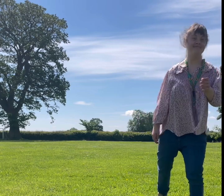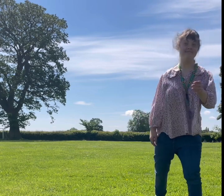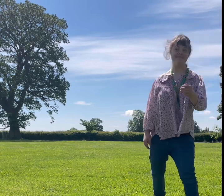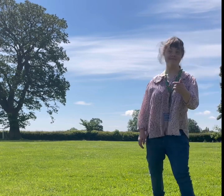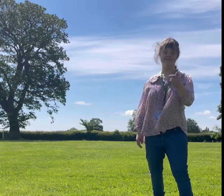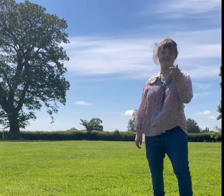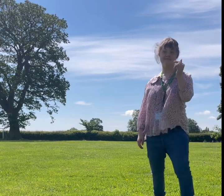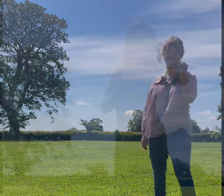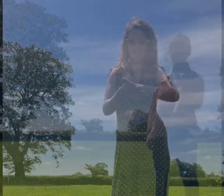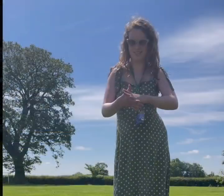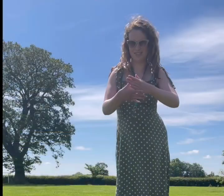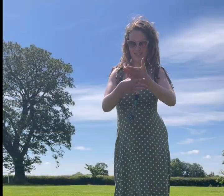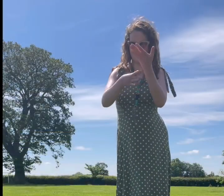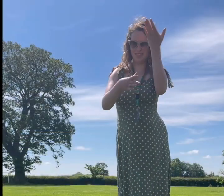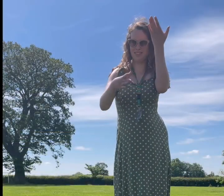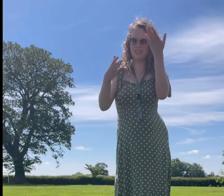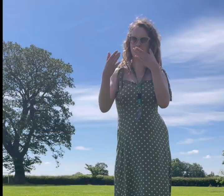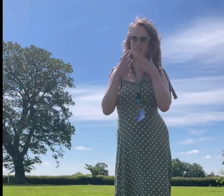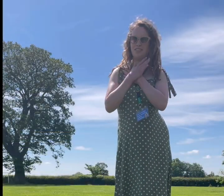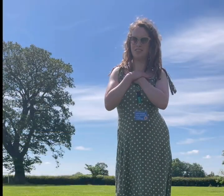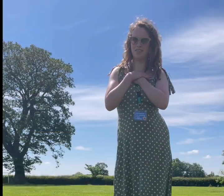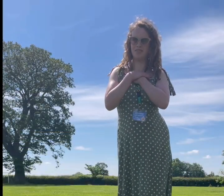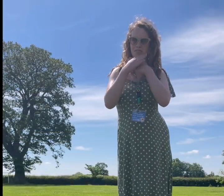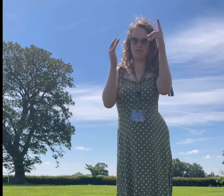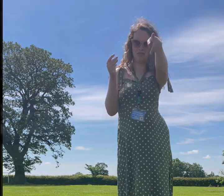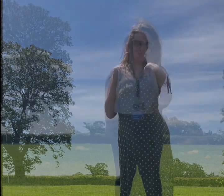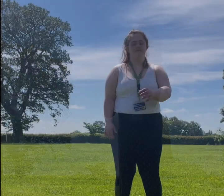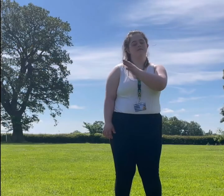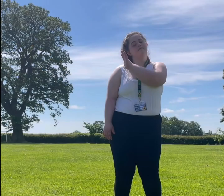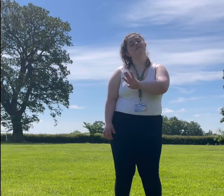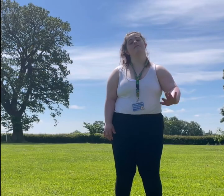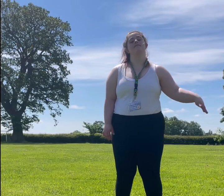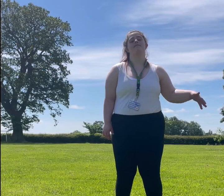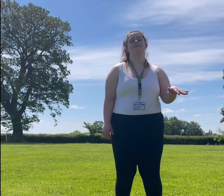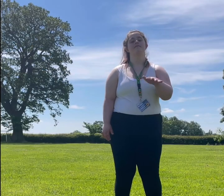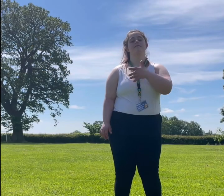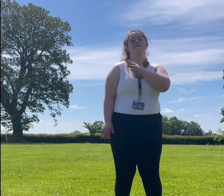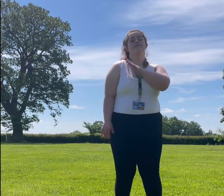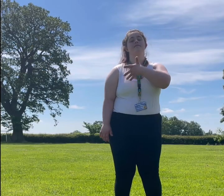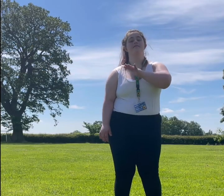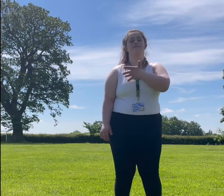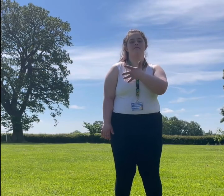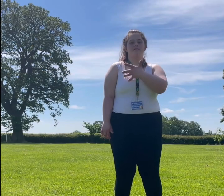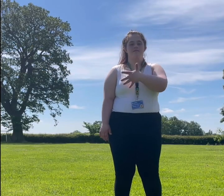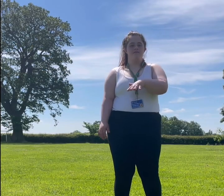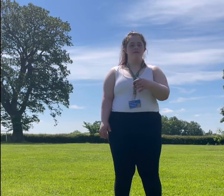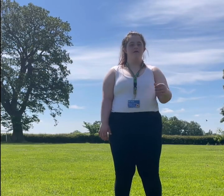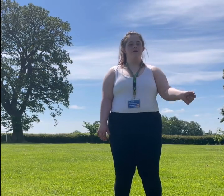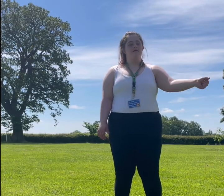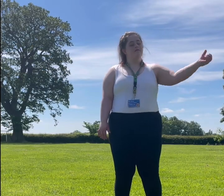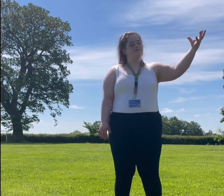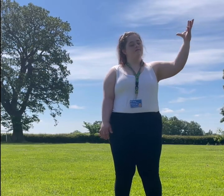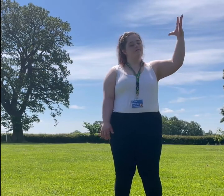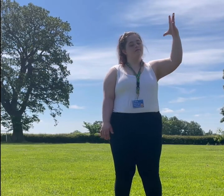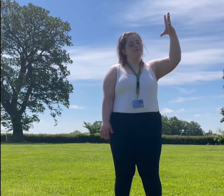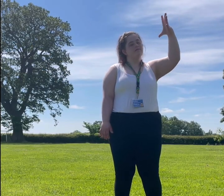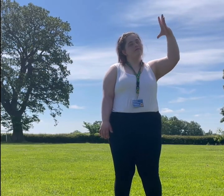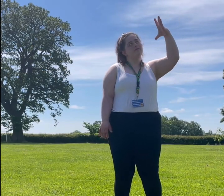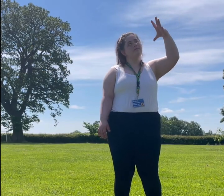colors And that's why I love you So don't be afraid To